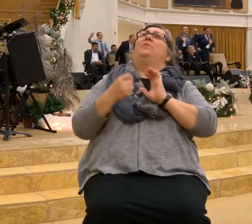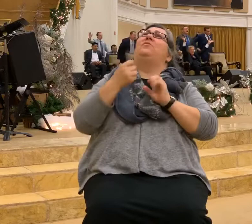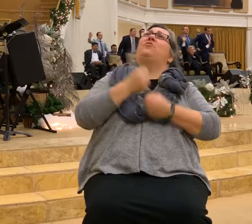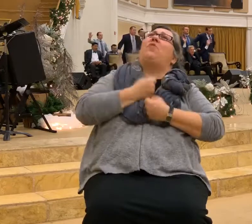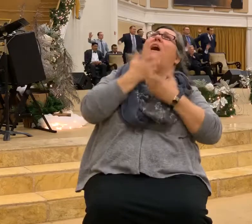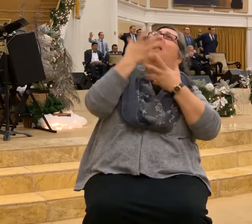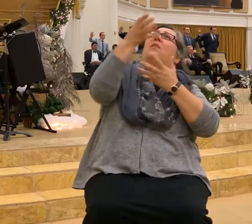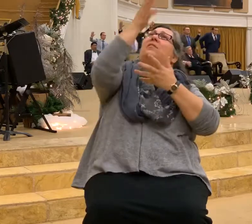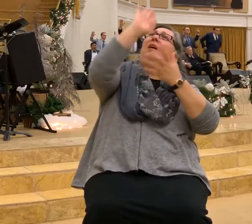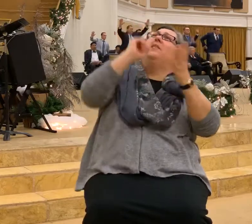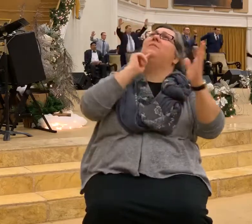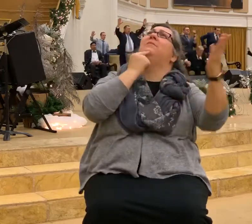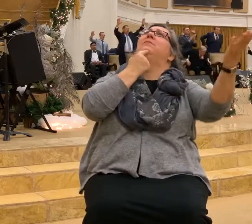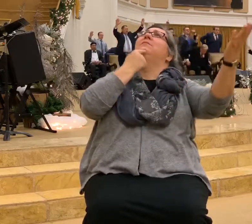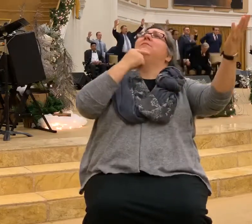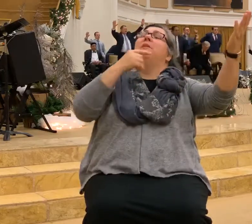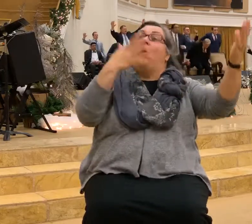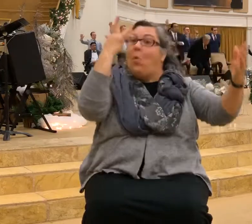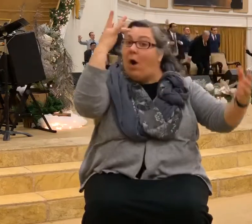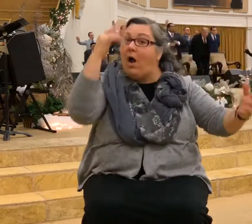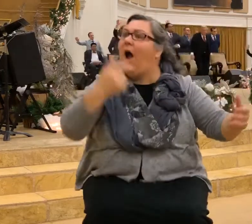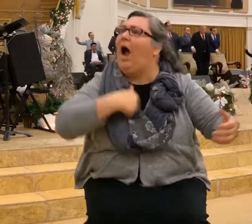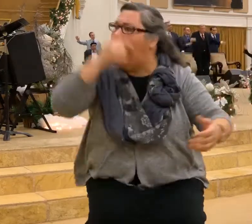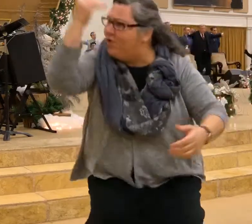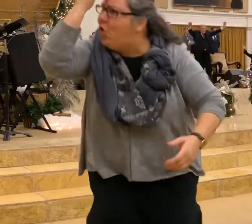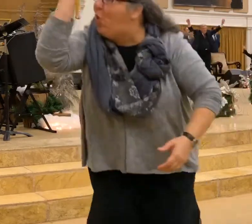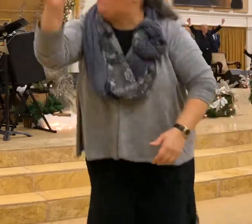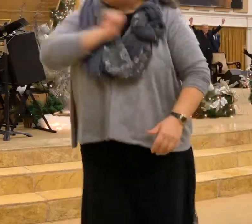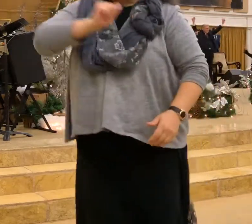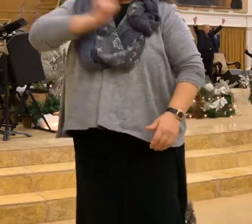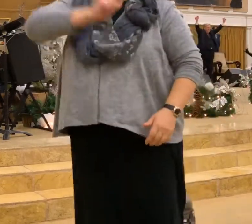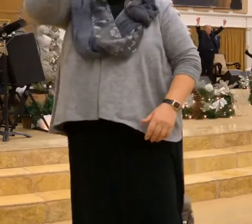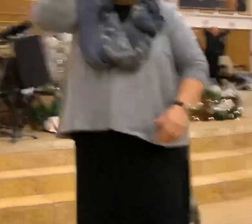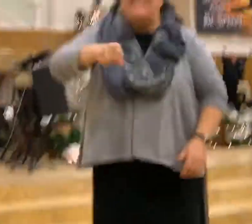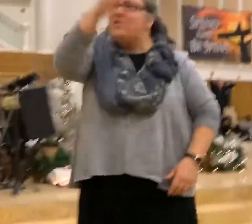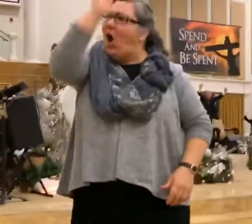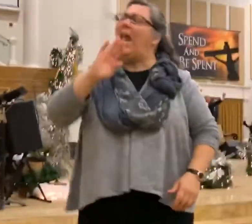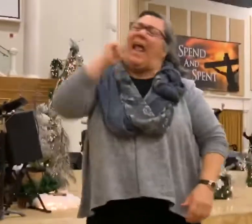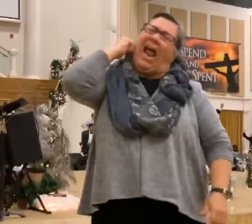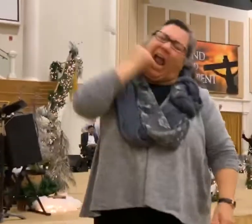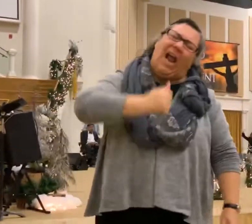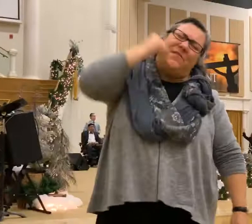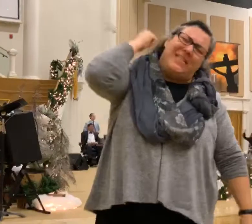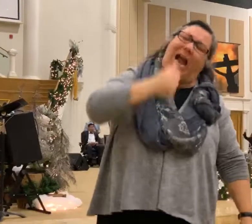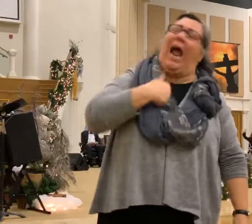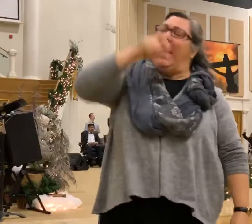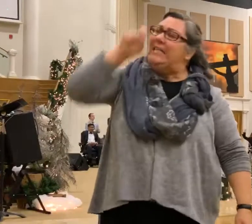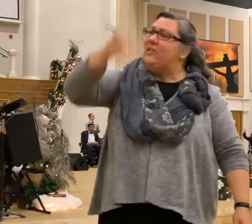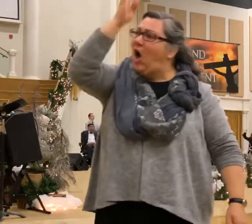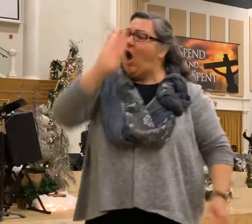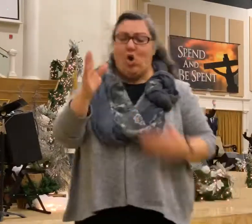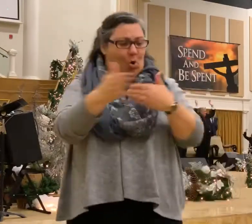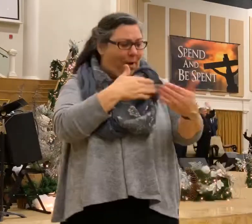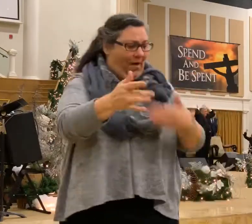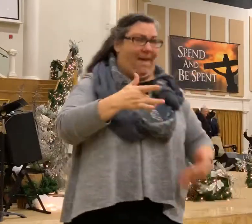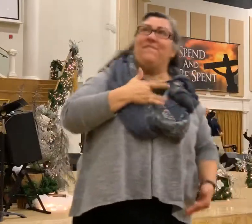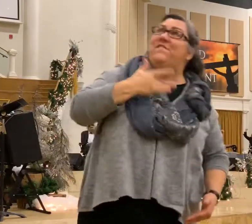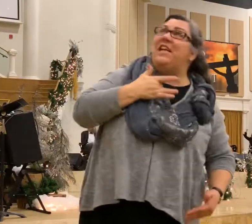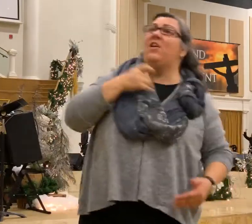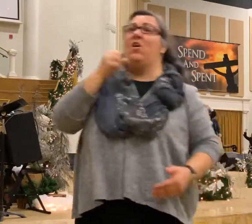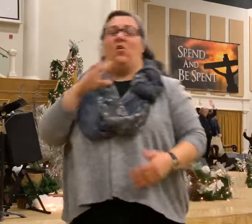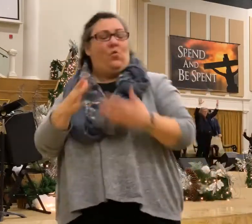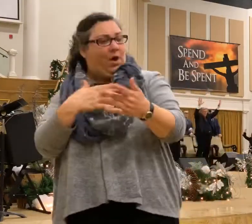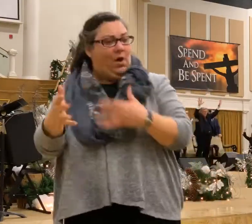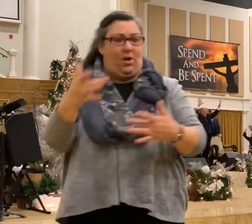known. Why? Because I know I need God. I need God every day of my life. Whether I feel it, whether I sense